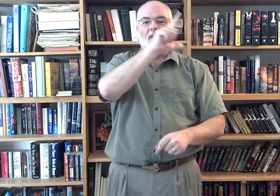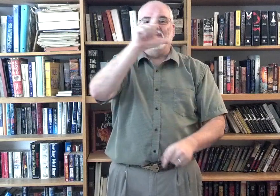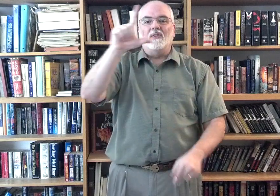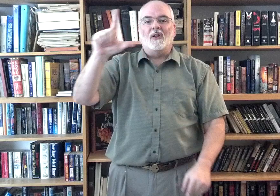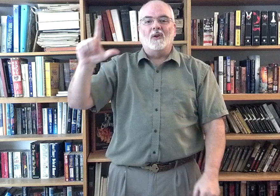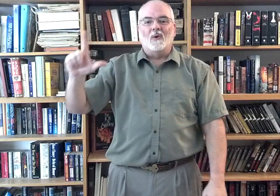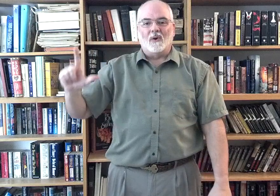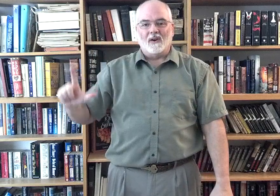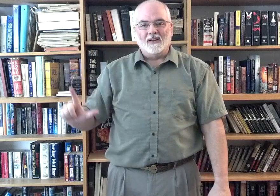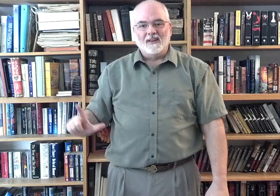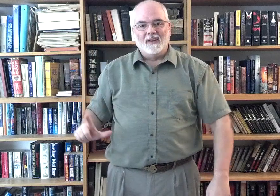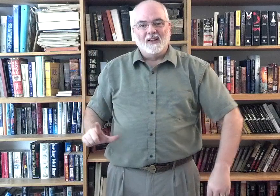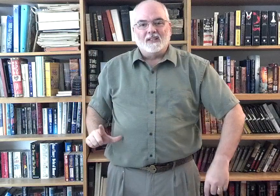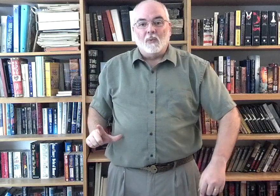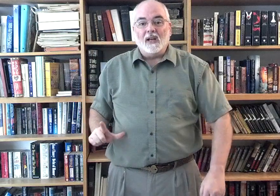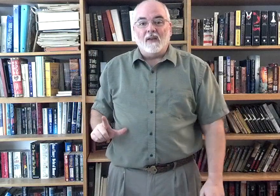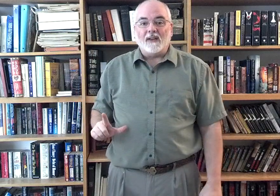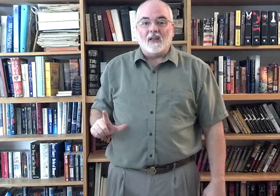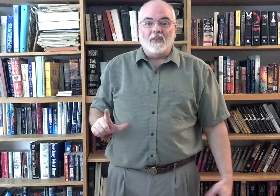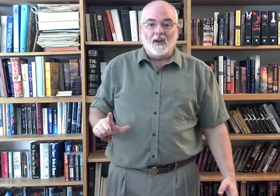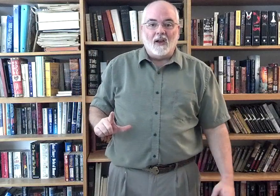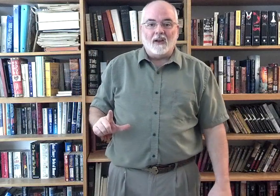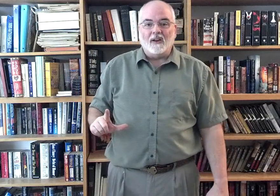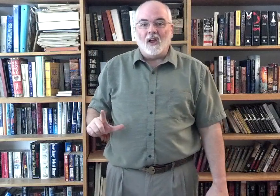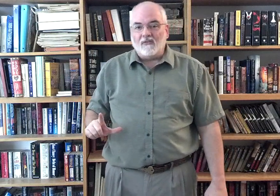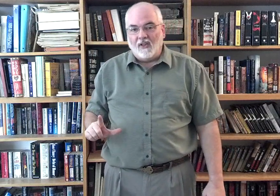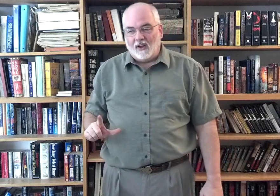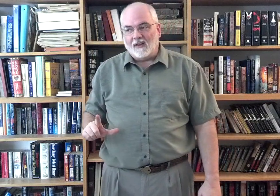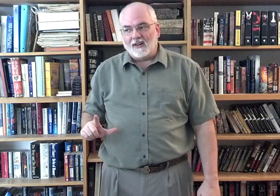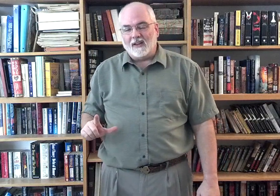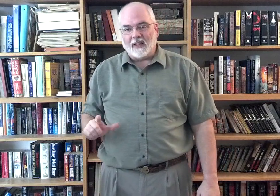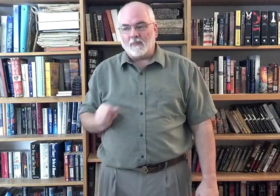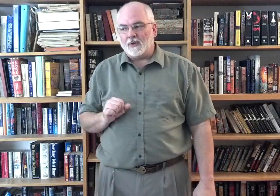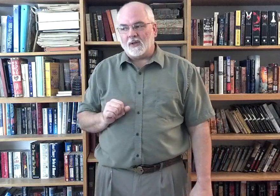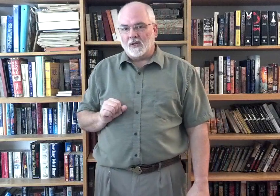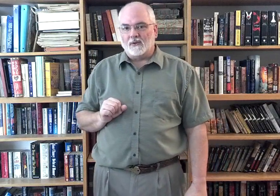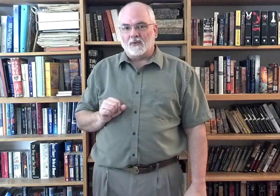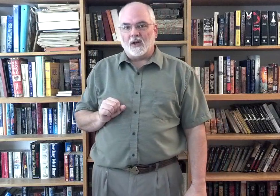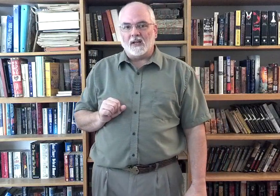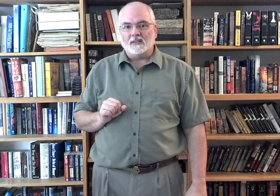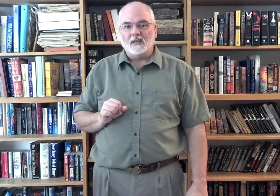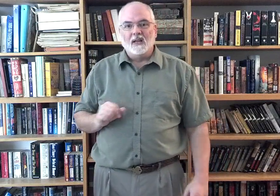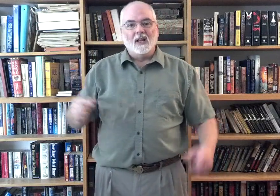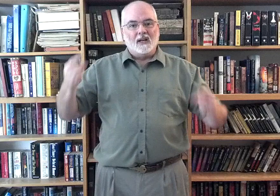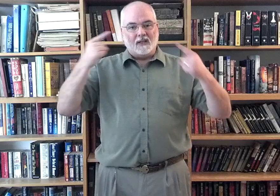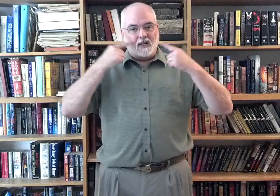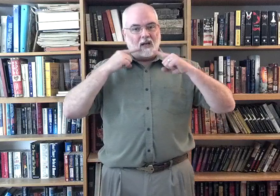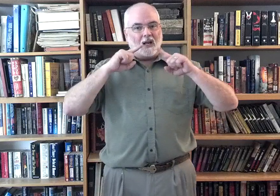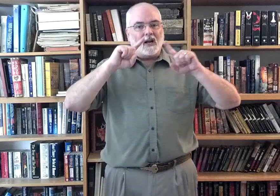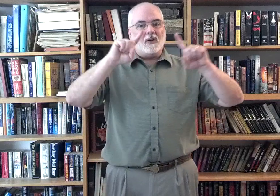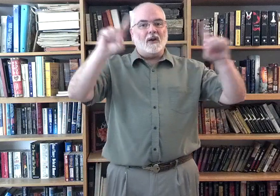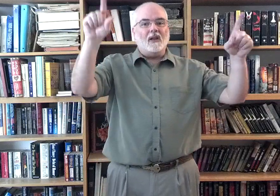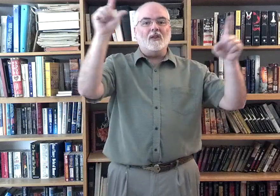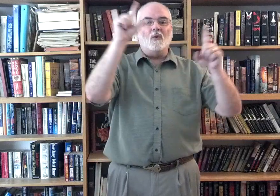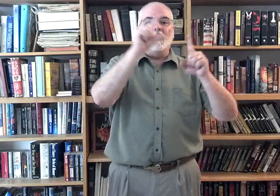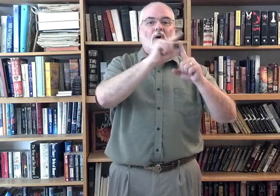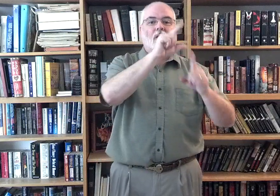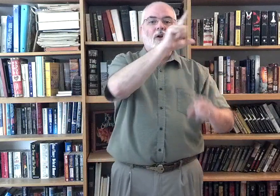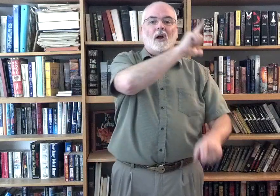the Lord. See, we left out the and of the in that particular phrase. Declaring the word of